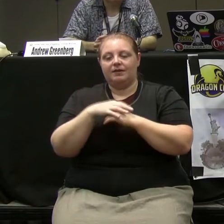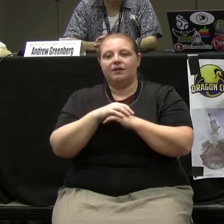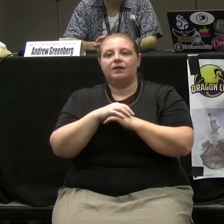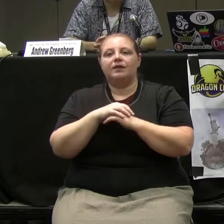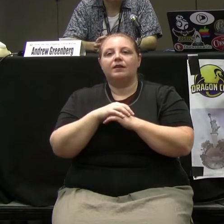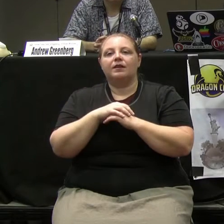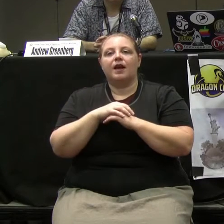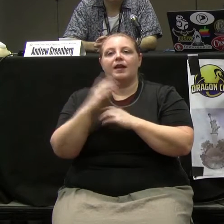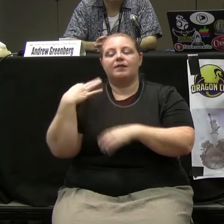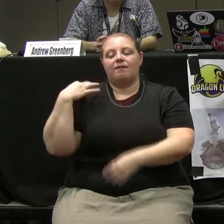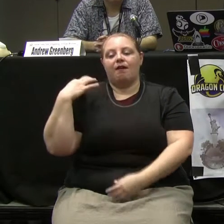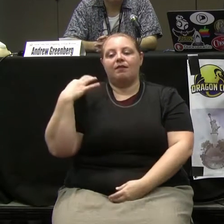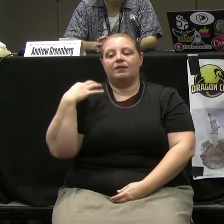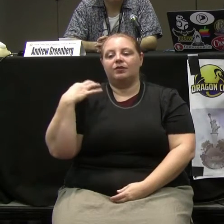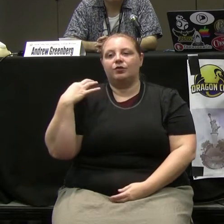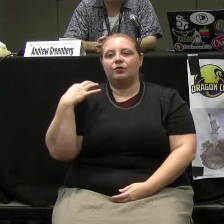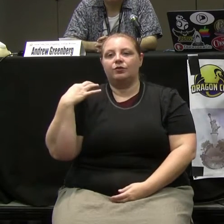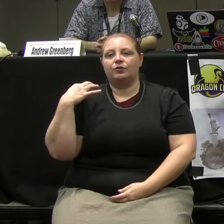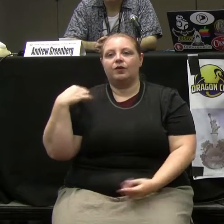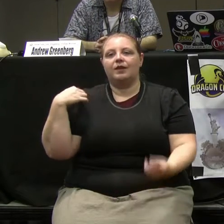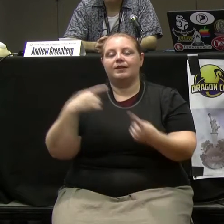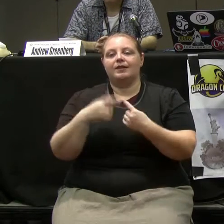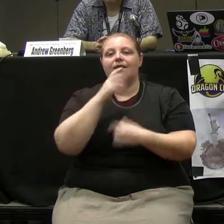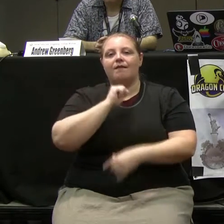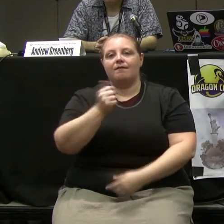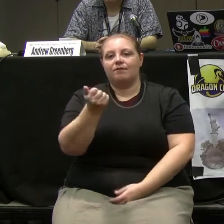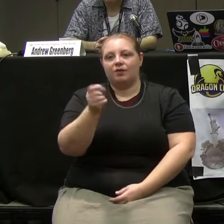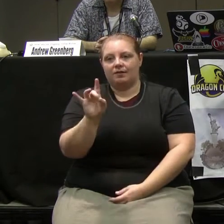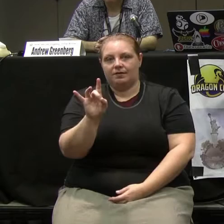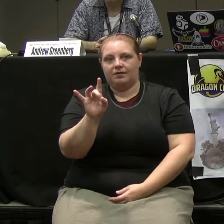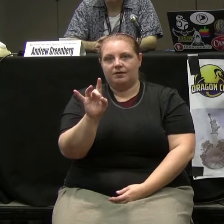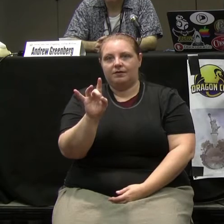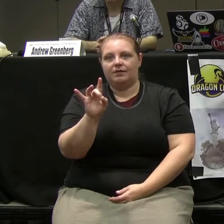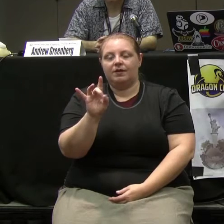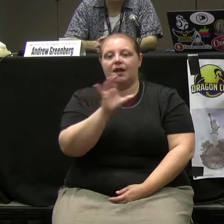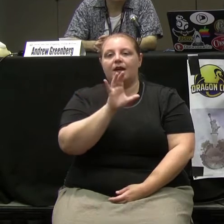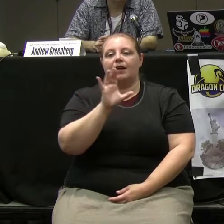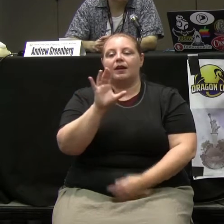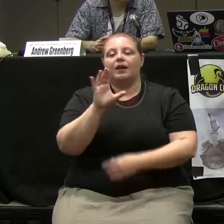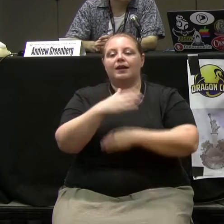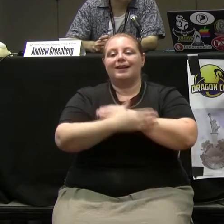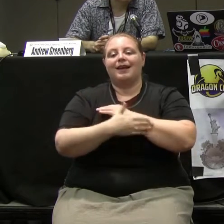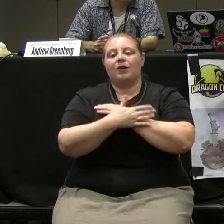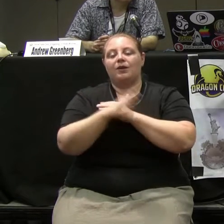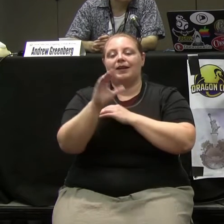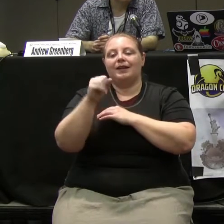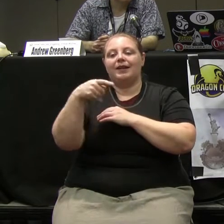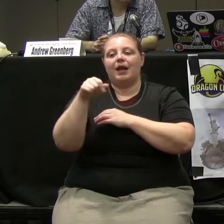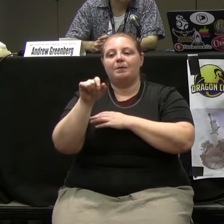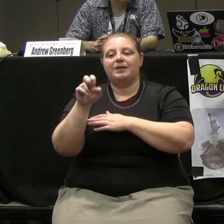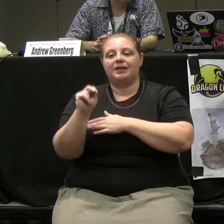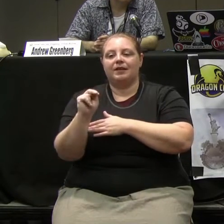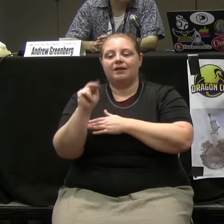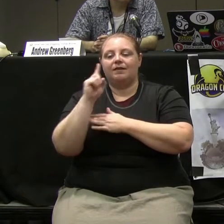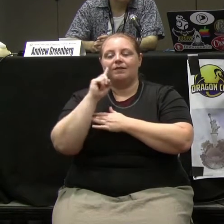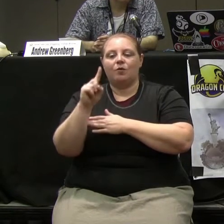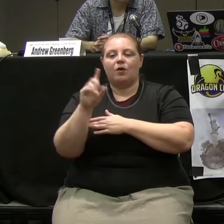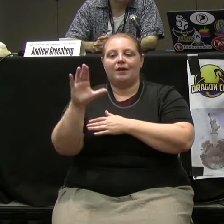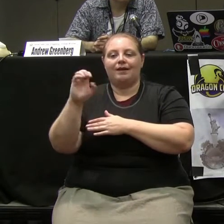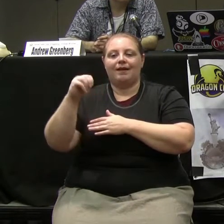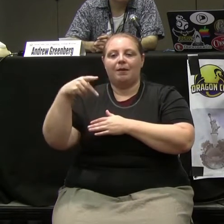volunteer, working my way up to, at 18, county captain for the Howard Dean campaign. That dates me a little